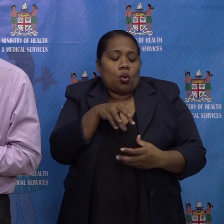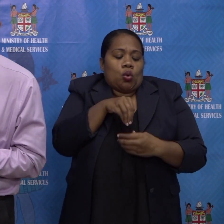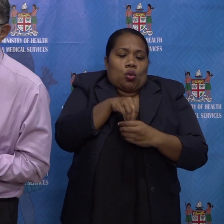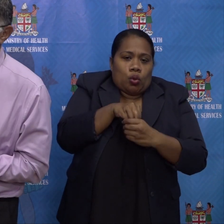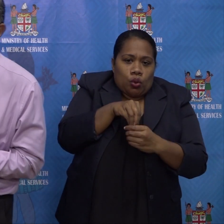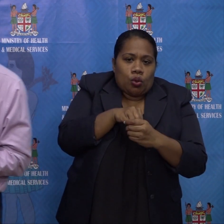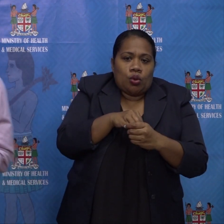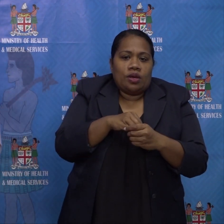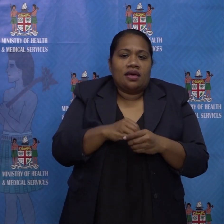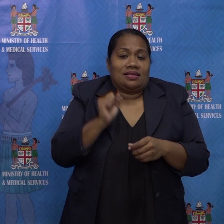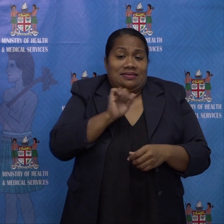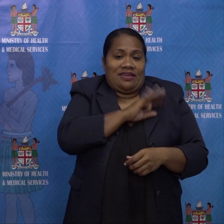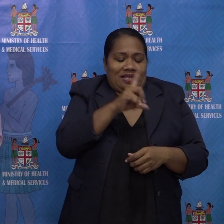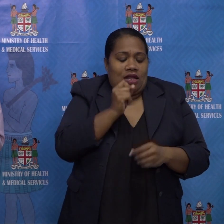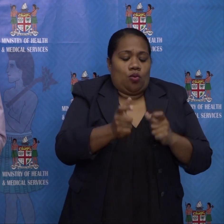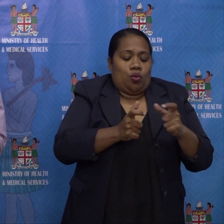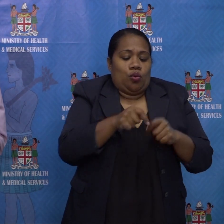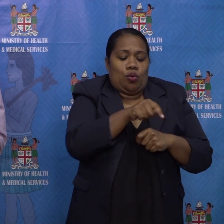person. Yes.